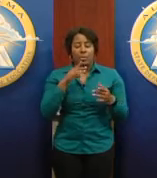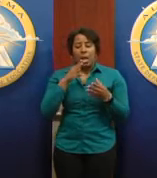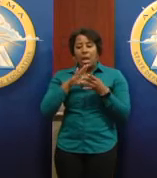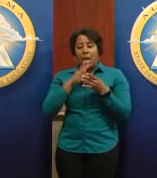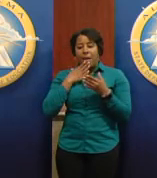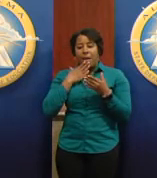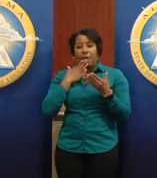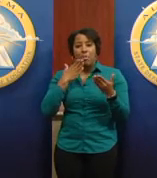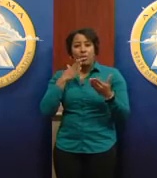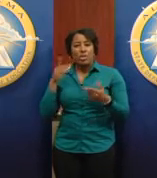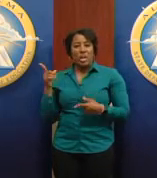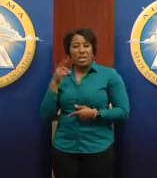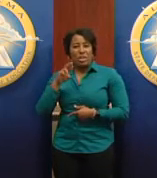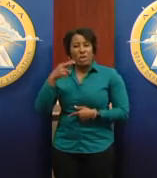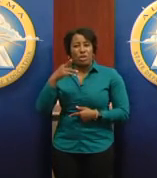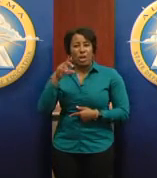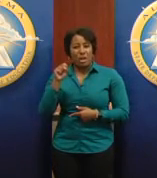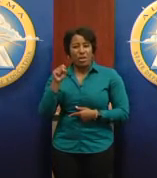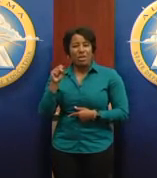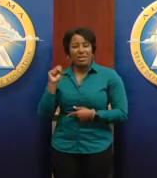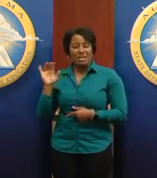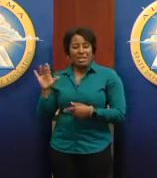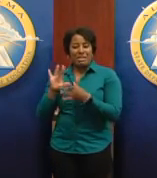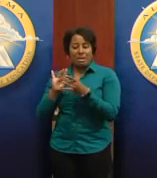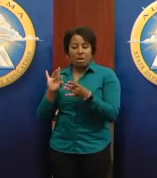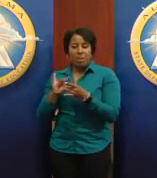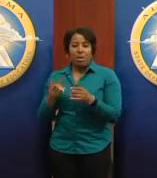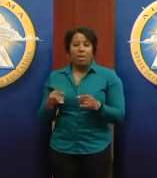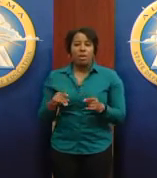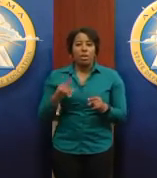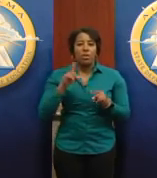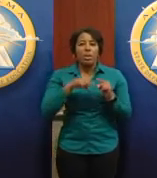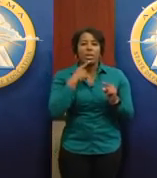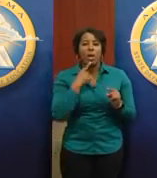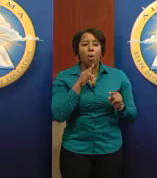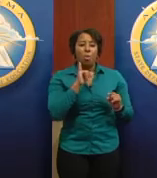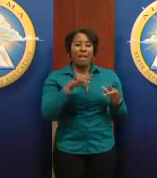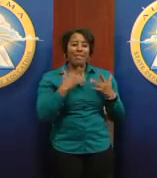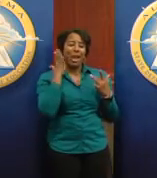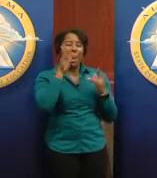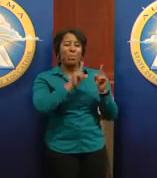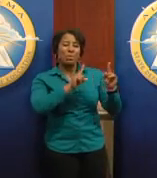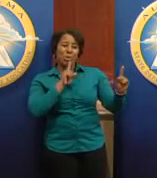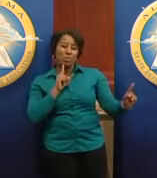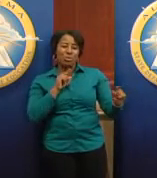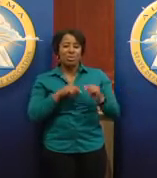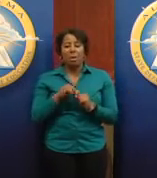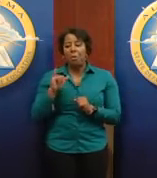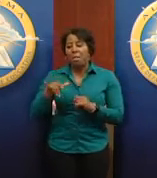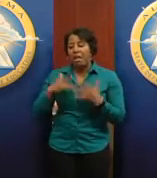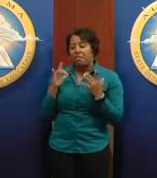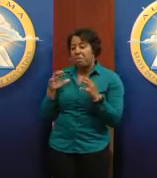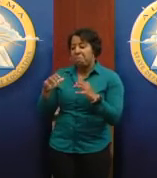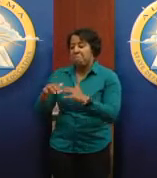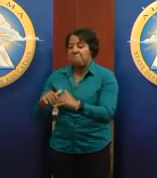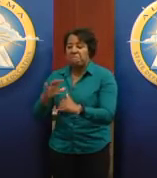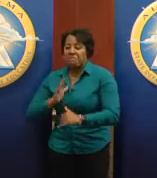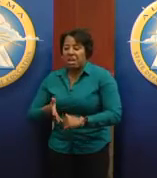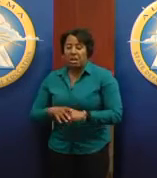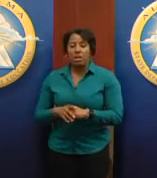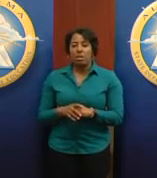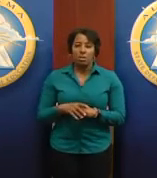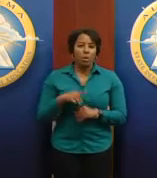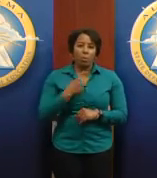at one event, one time of the day, but then otherwise ignore it. We've got to be thinking more and more about